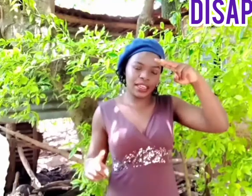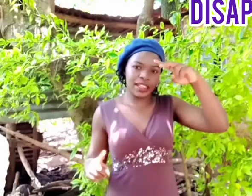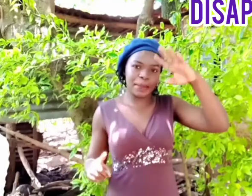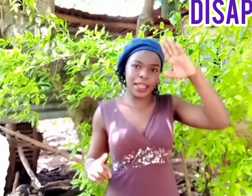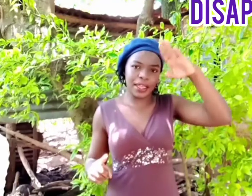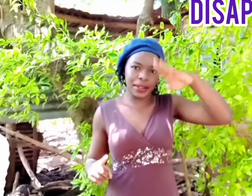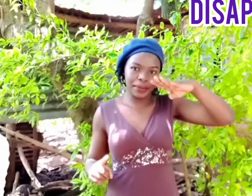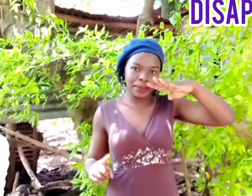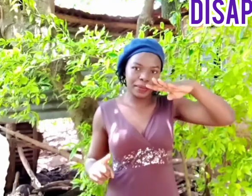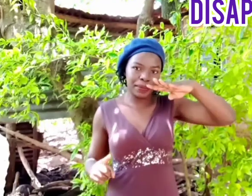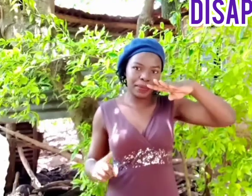disappear,